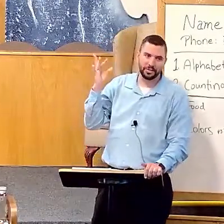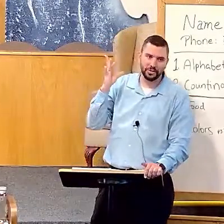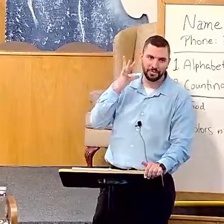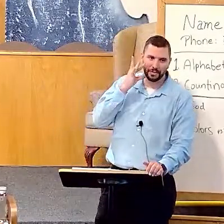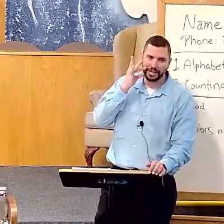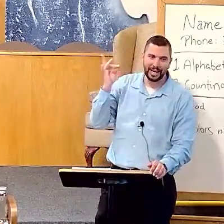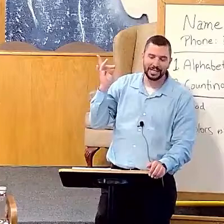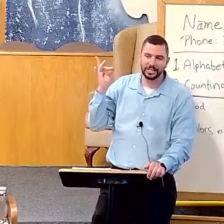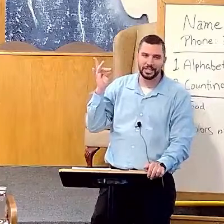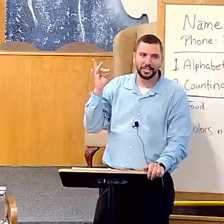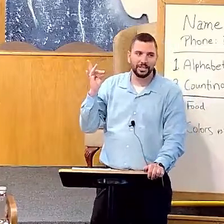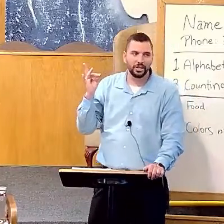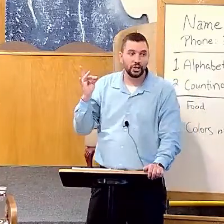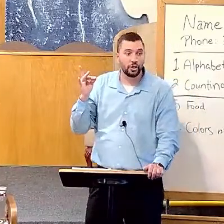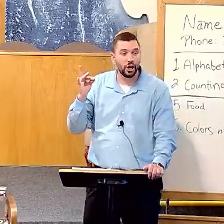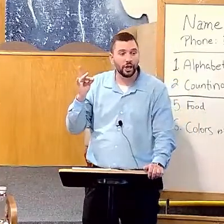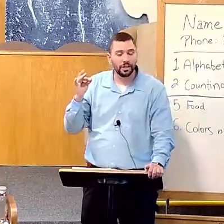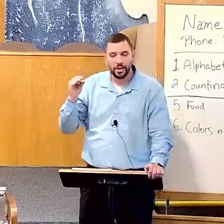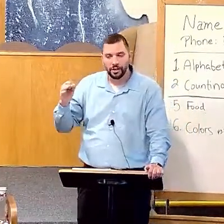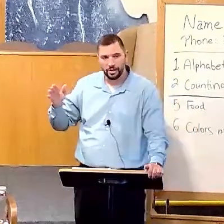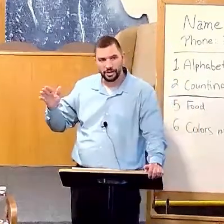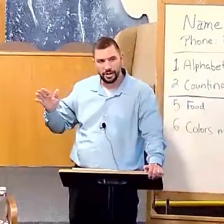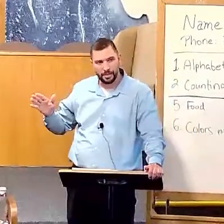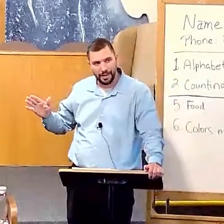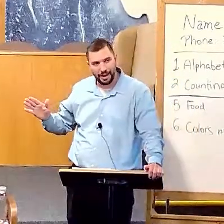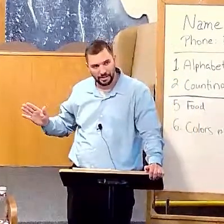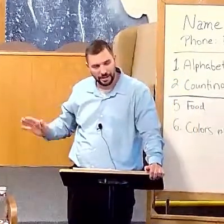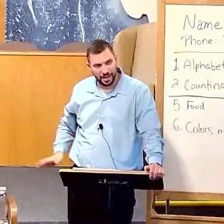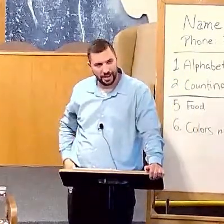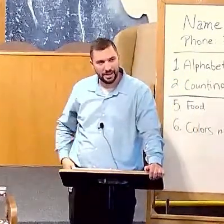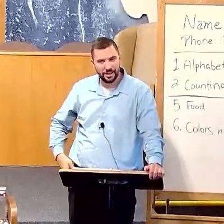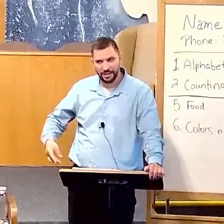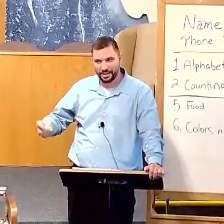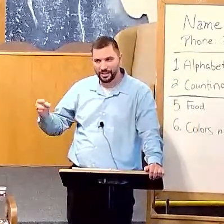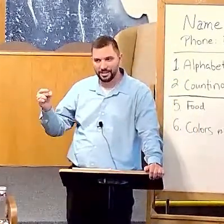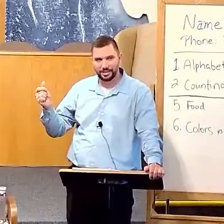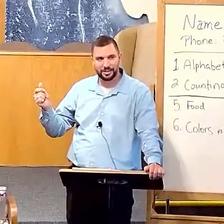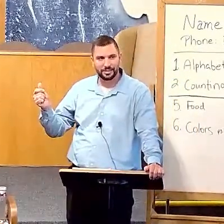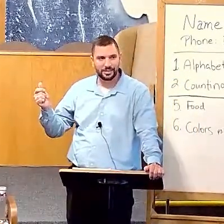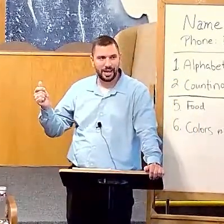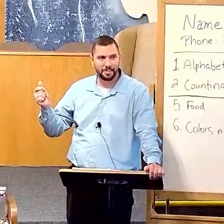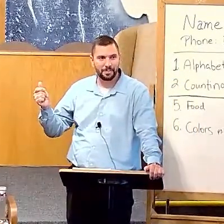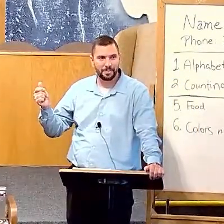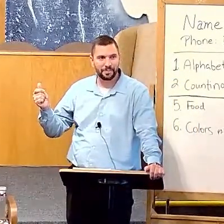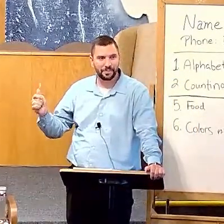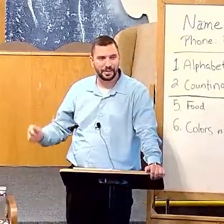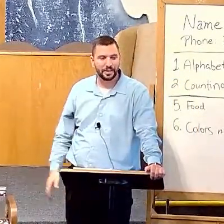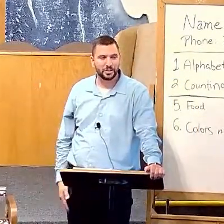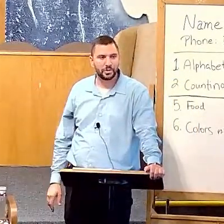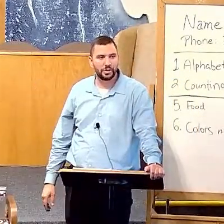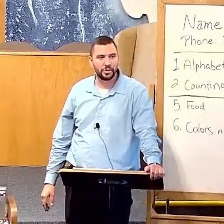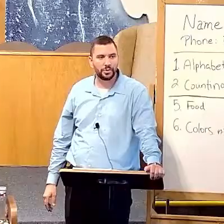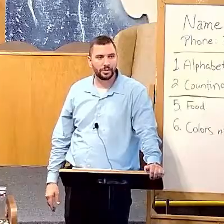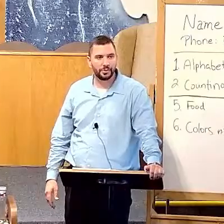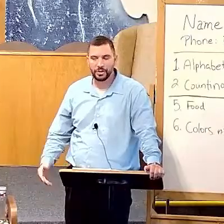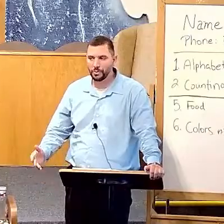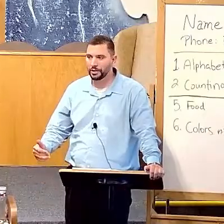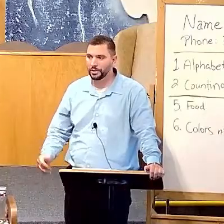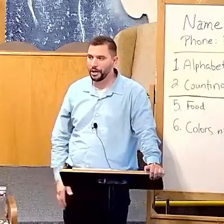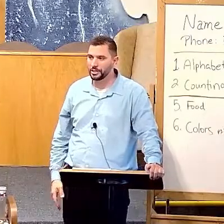for, cat. Dog, you're going to pat your thigh and then snap. Because what do you do when you want a dog to come to you?